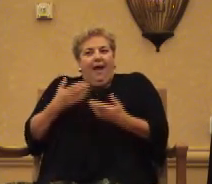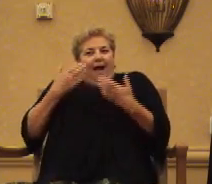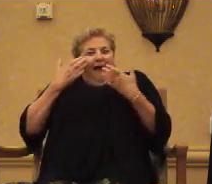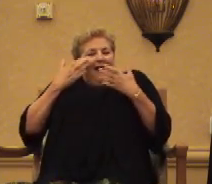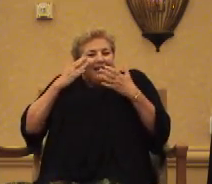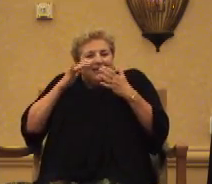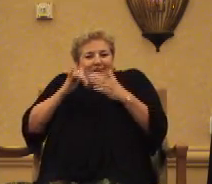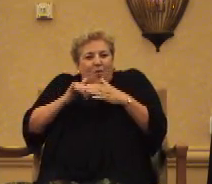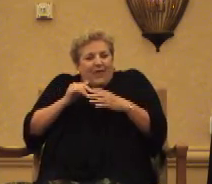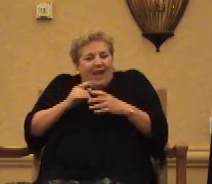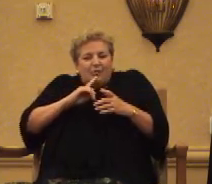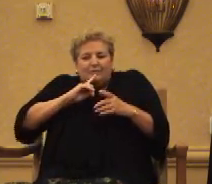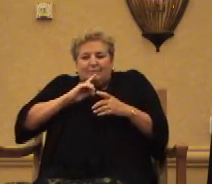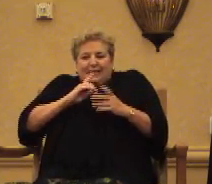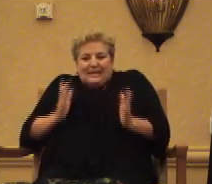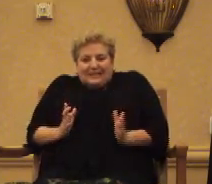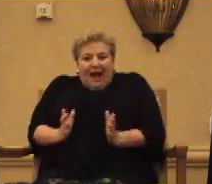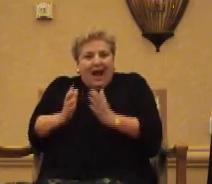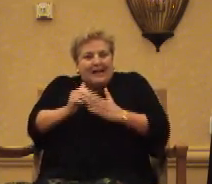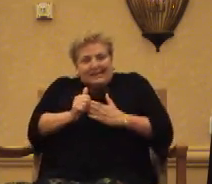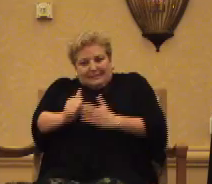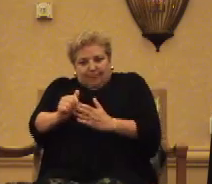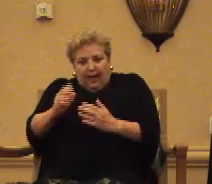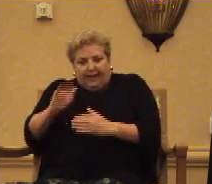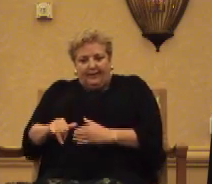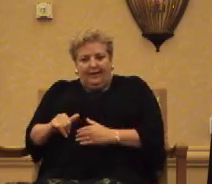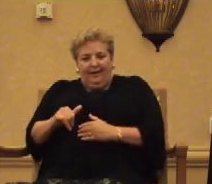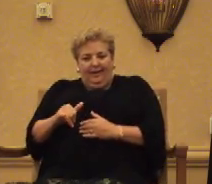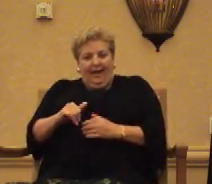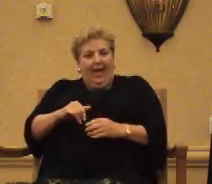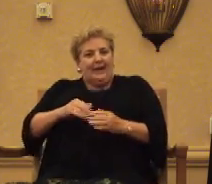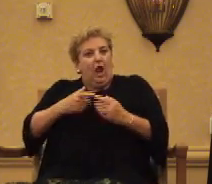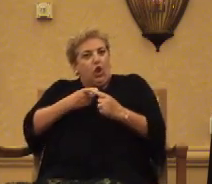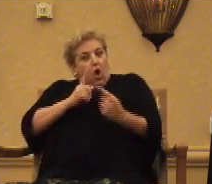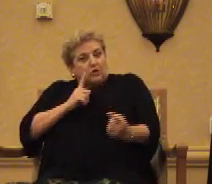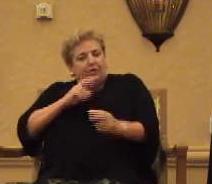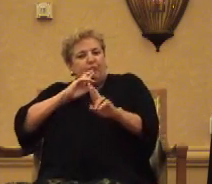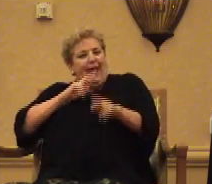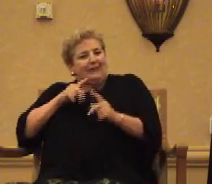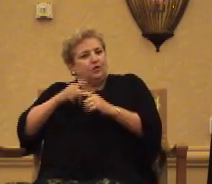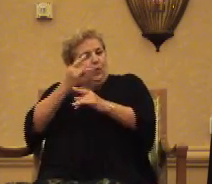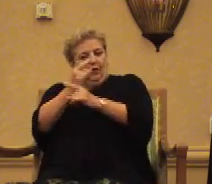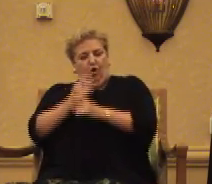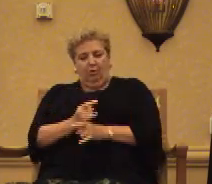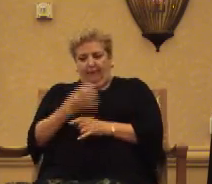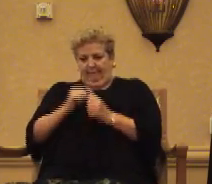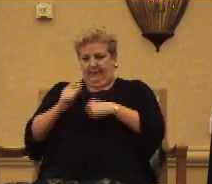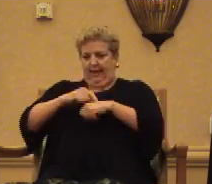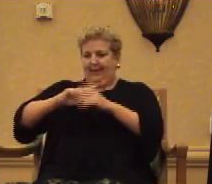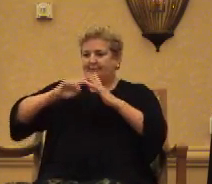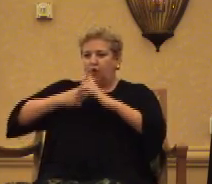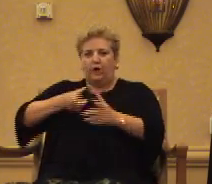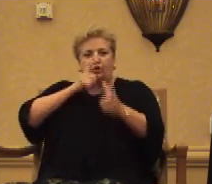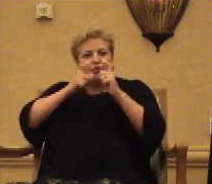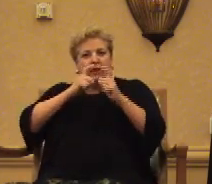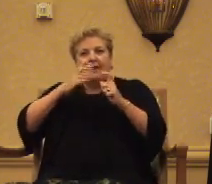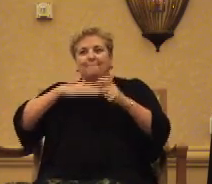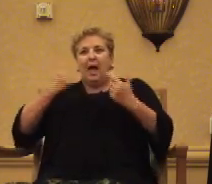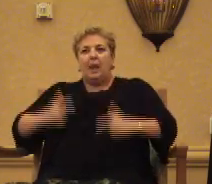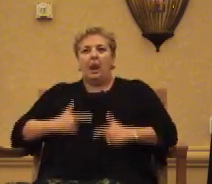allergic reaction to alcohol. Why every time I started to drink, I would just burn my life to the ground every